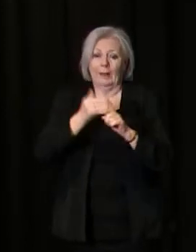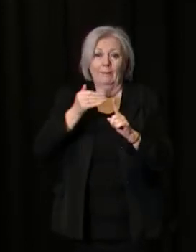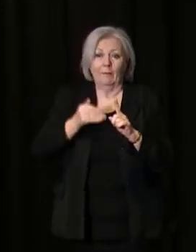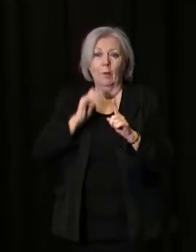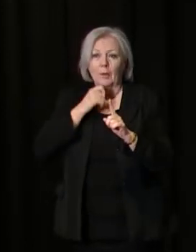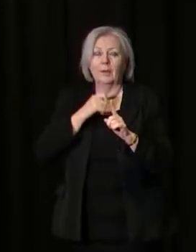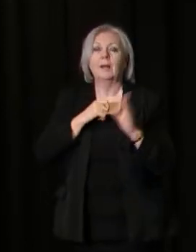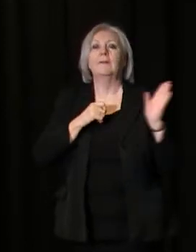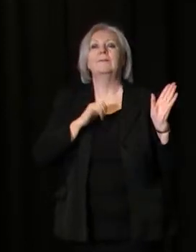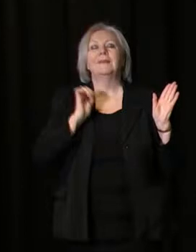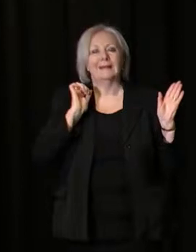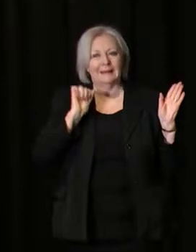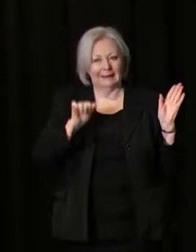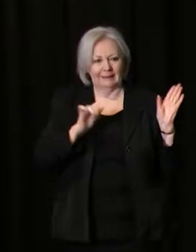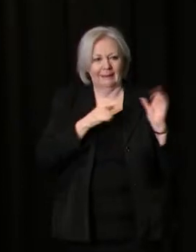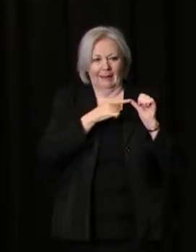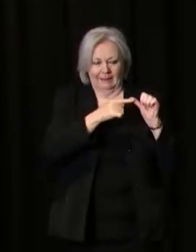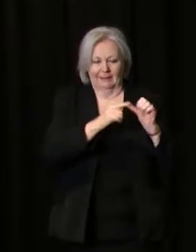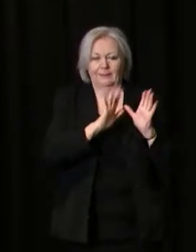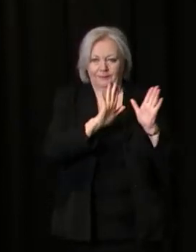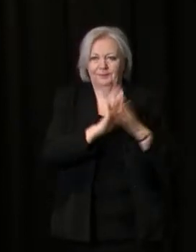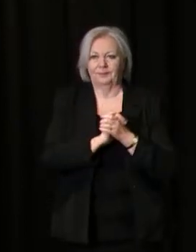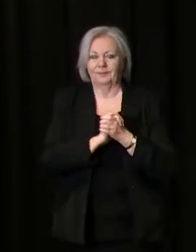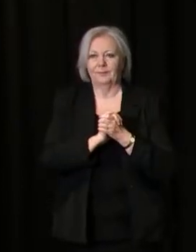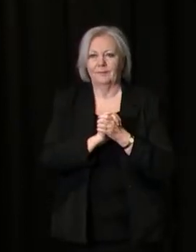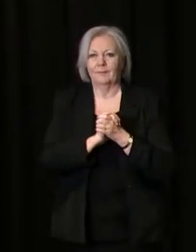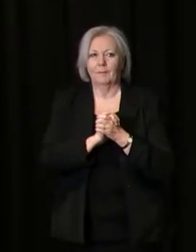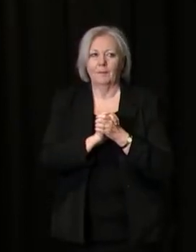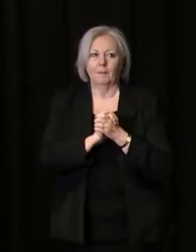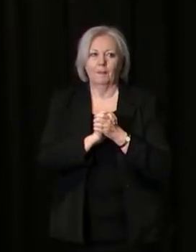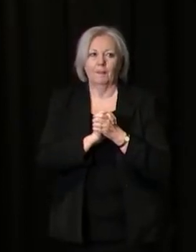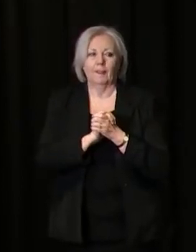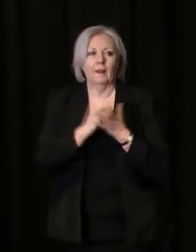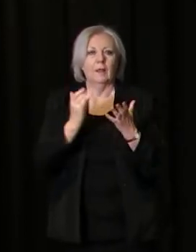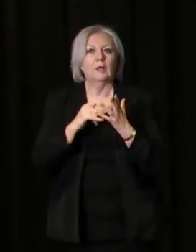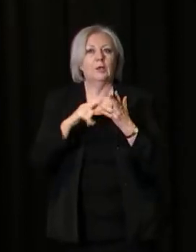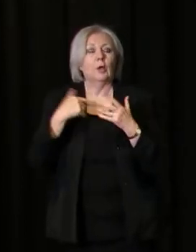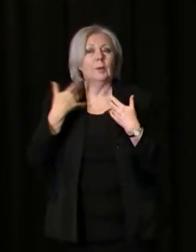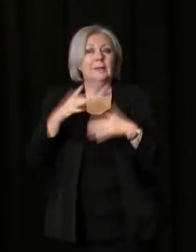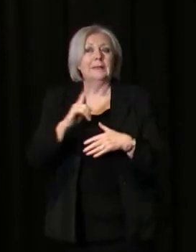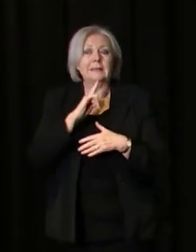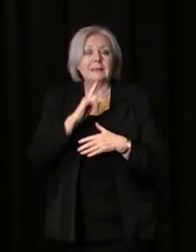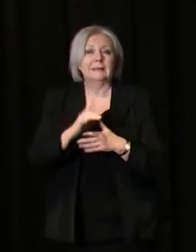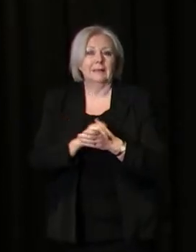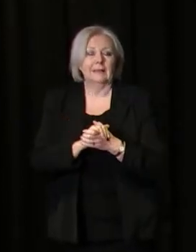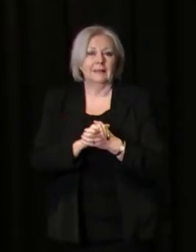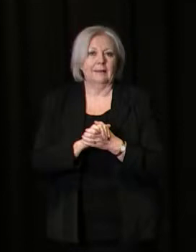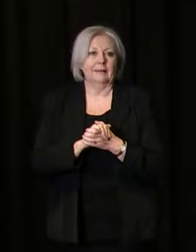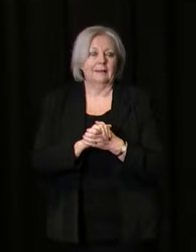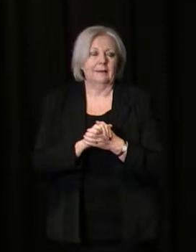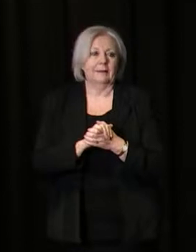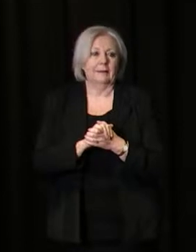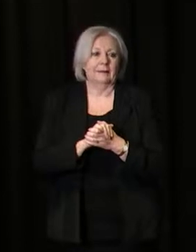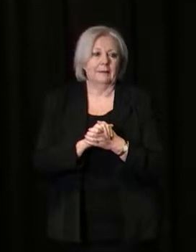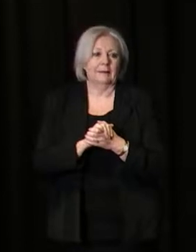Yes. So, for instance, we had earlier indicated that I think it would be about